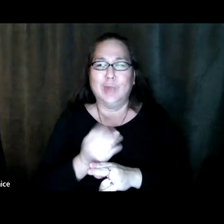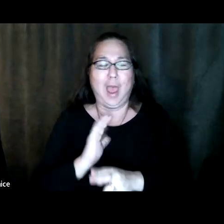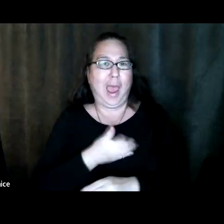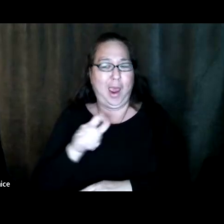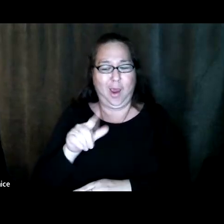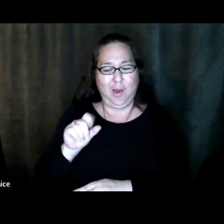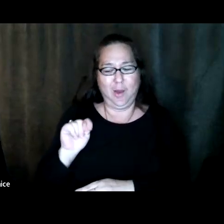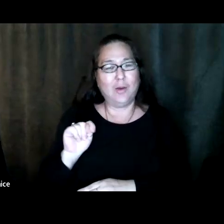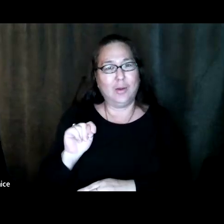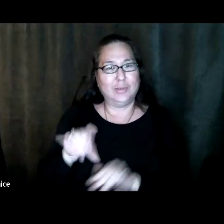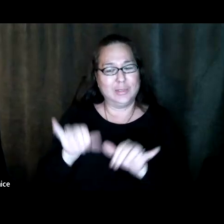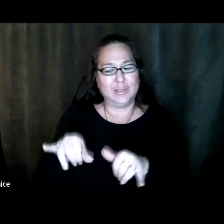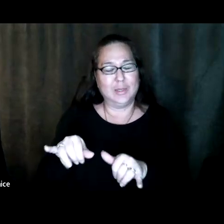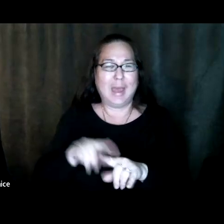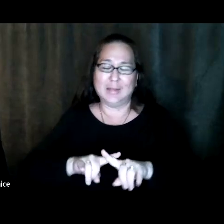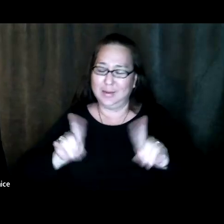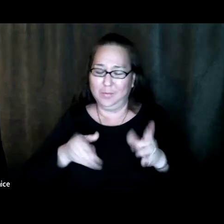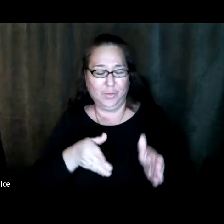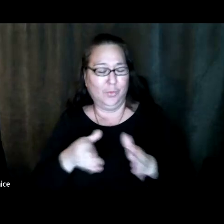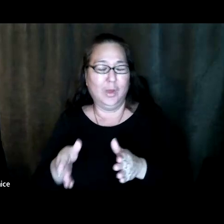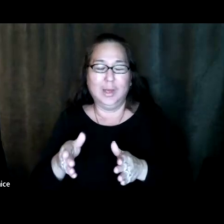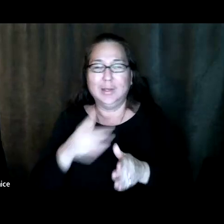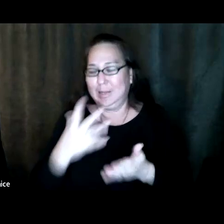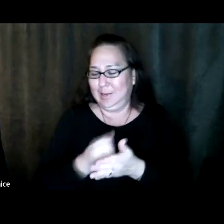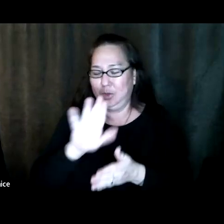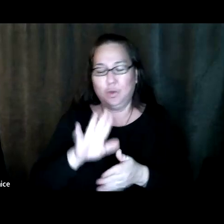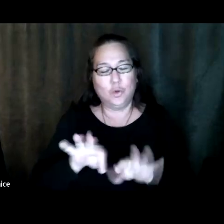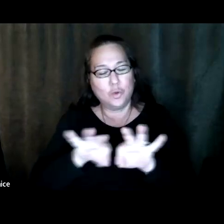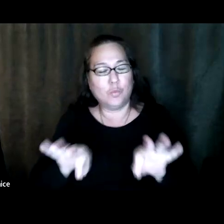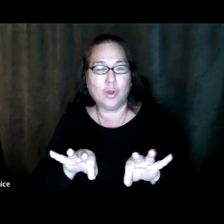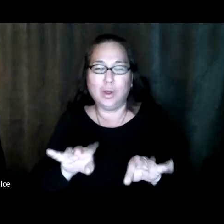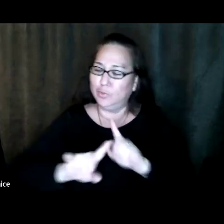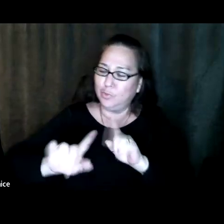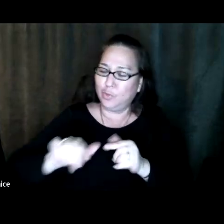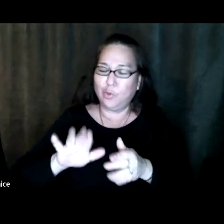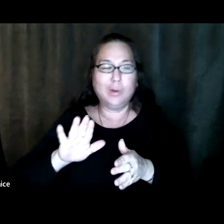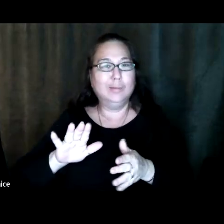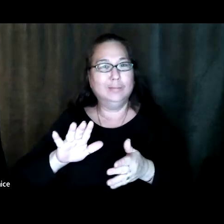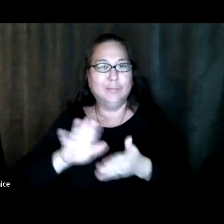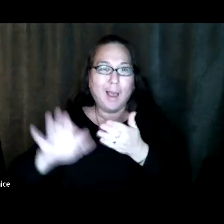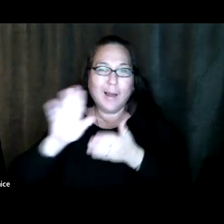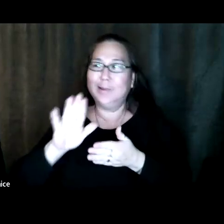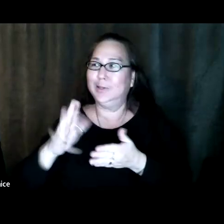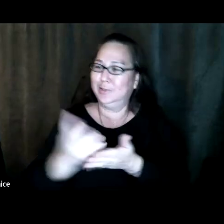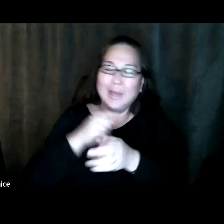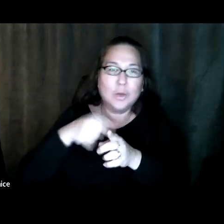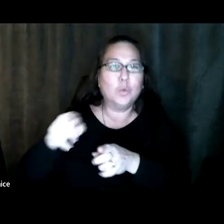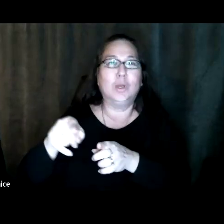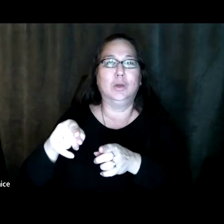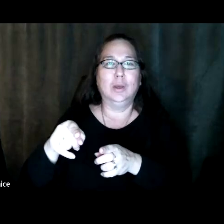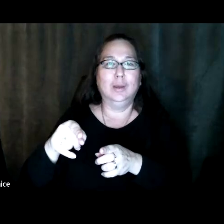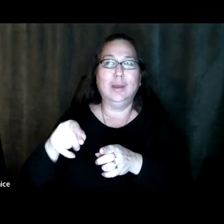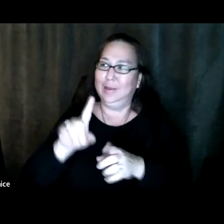ed system as a different way to get their diploma and go on to college and a career, that they are getting the